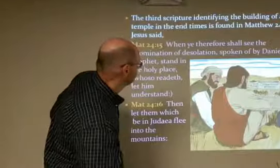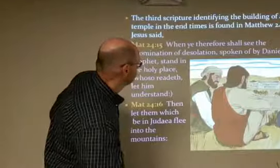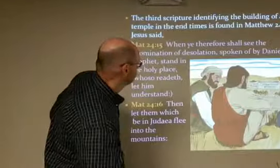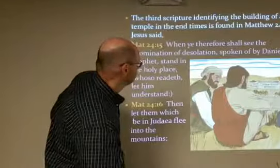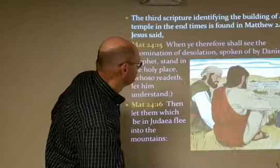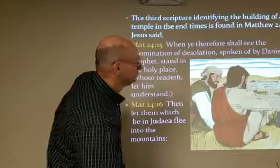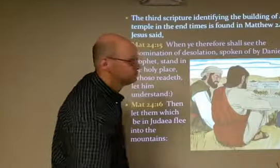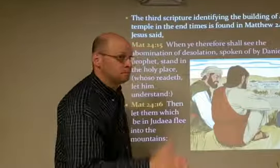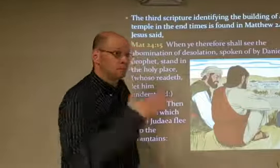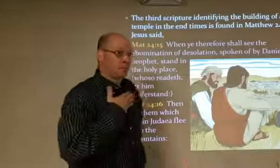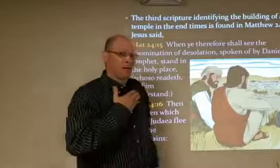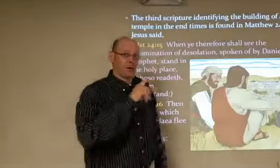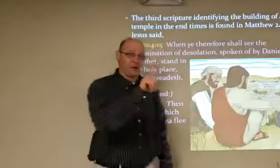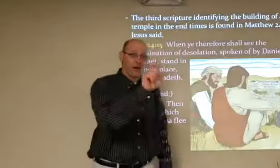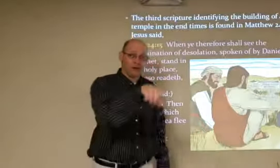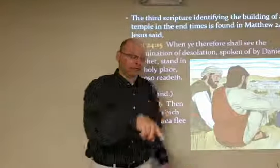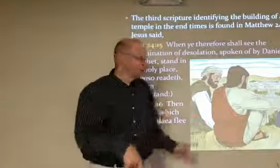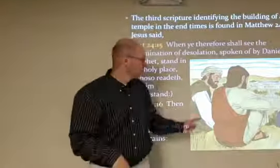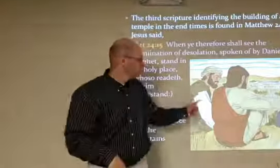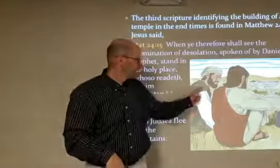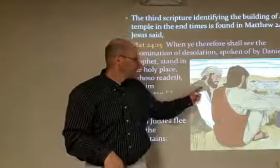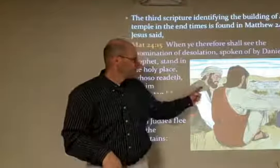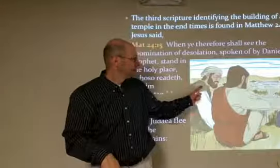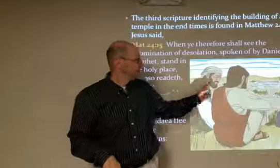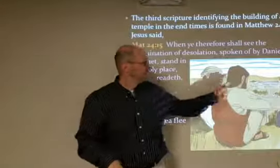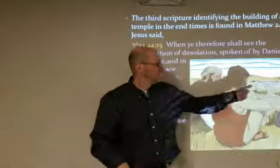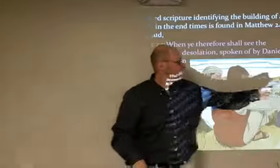that's those that have the seal. So I have a question for you.